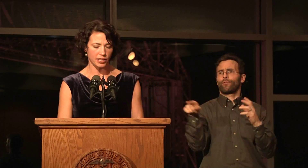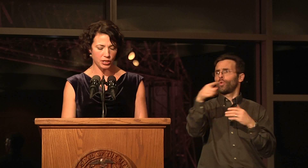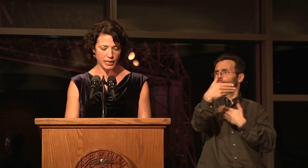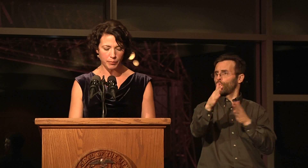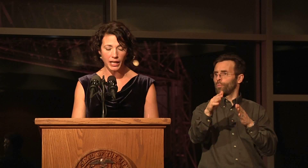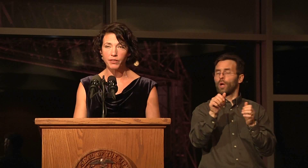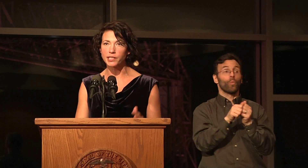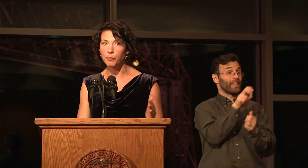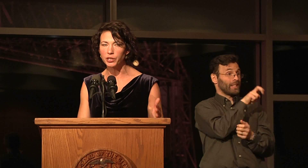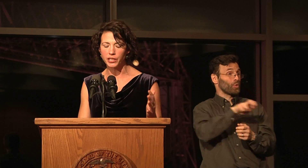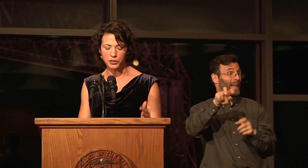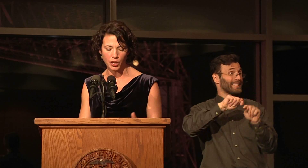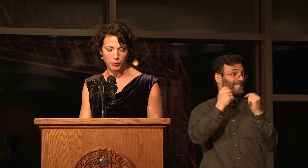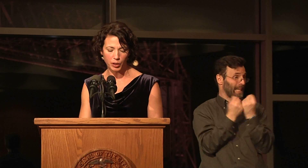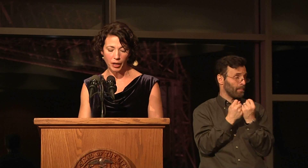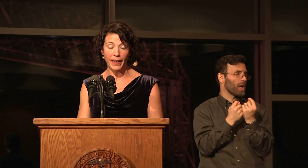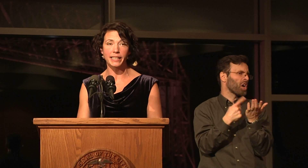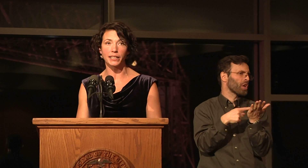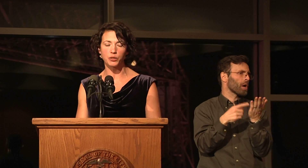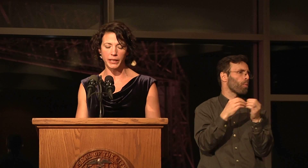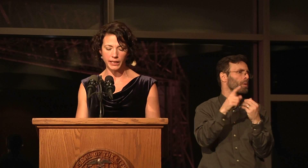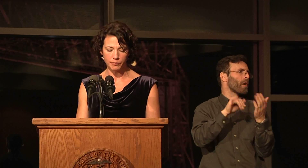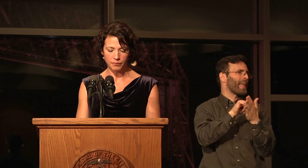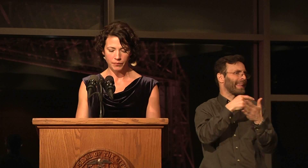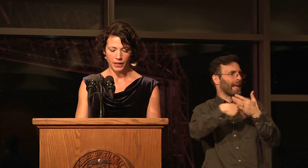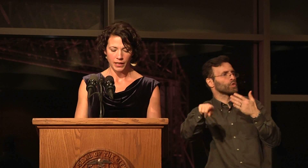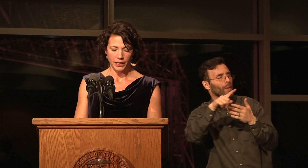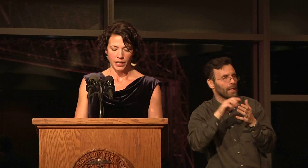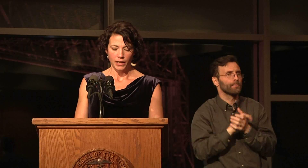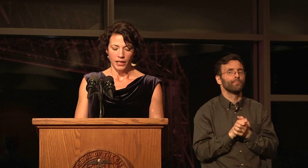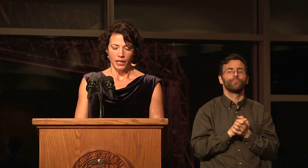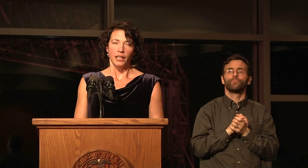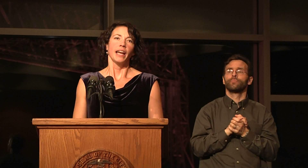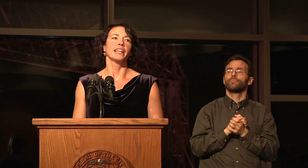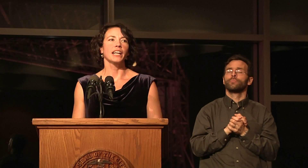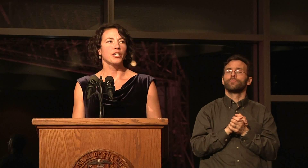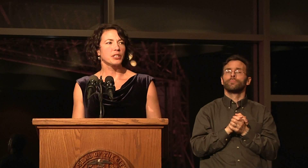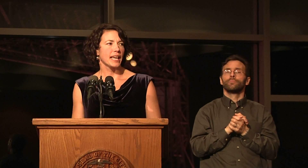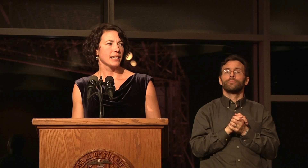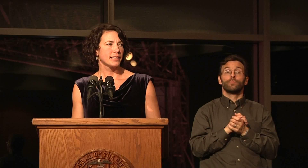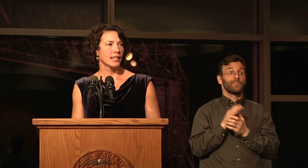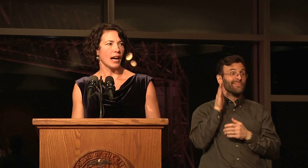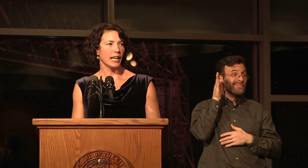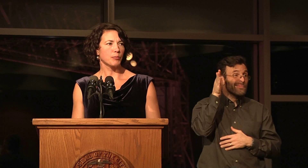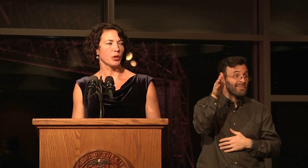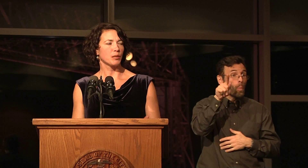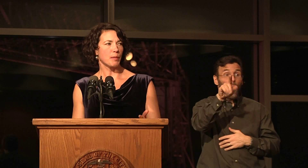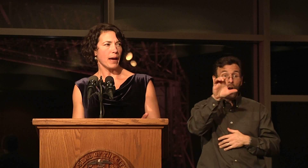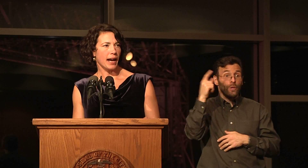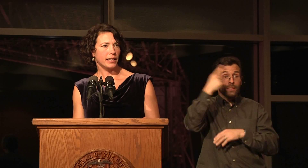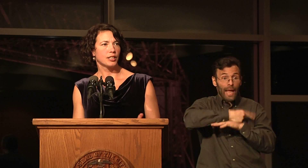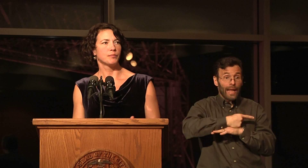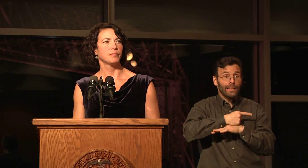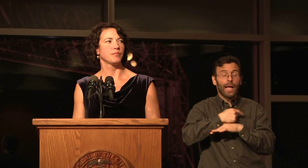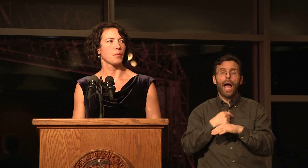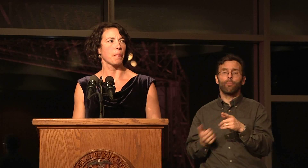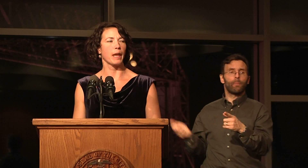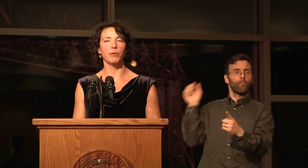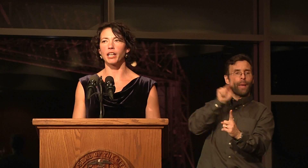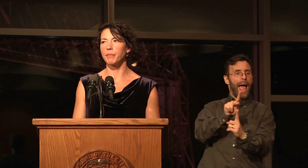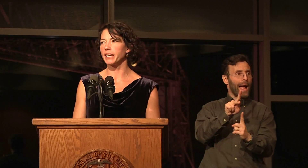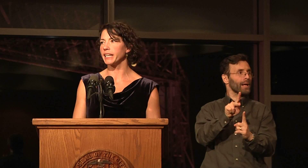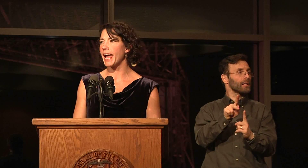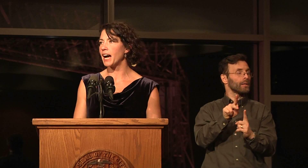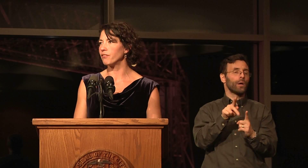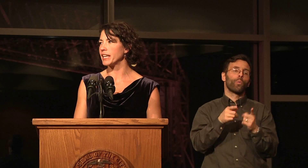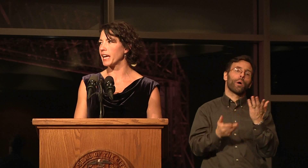the transition team that I've assembled, and I'll talk more about that next week. And in 100 days, I am going to be back. And